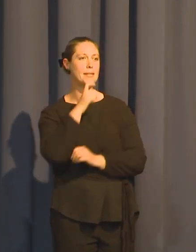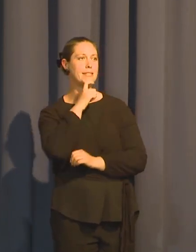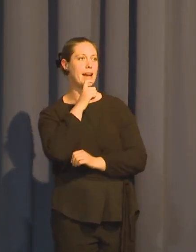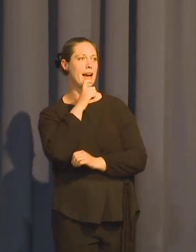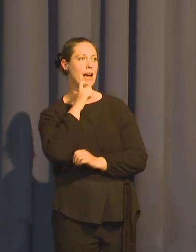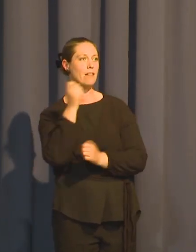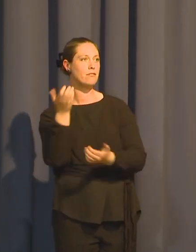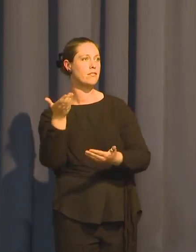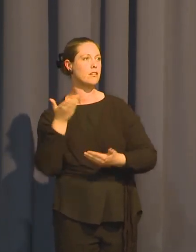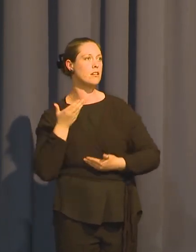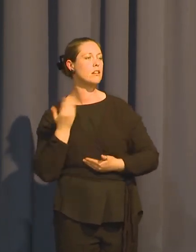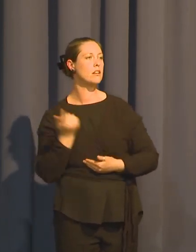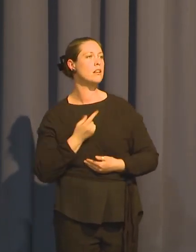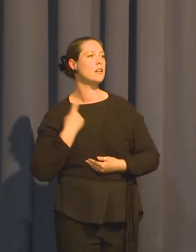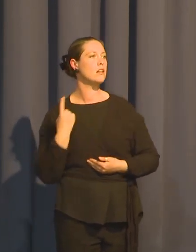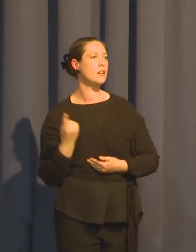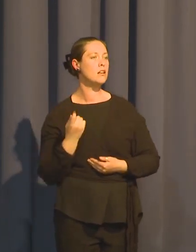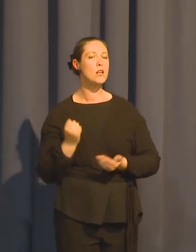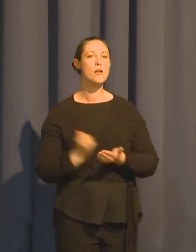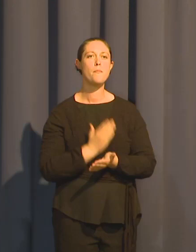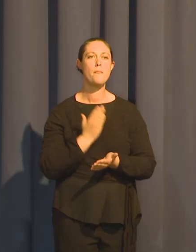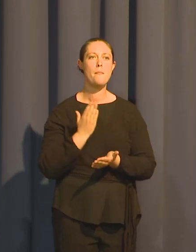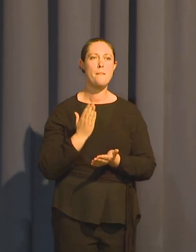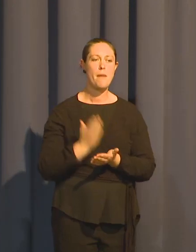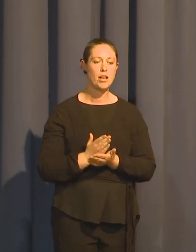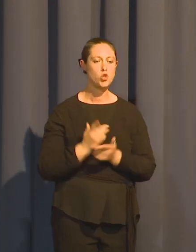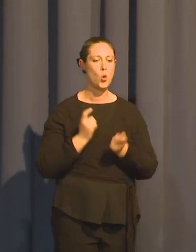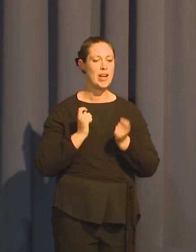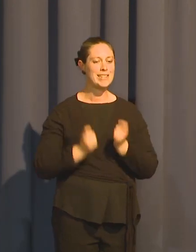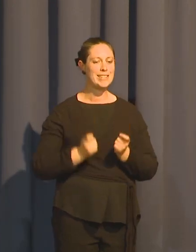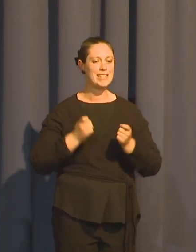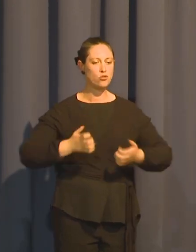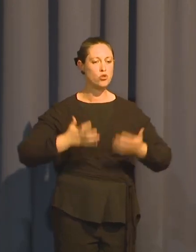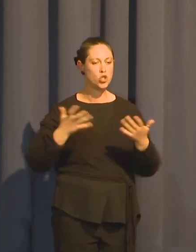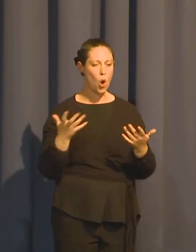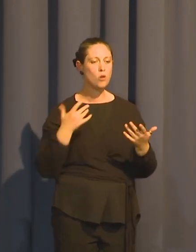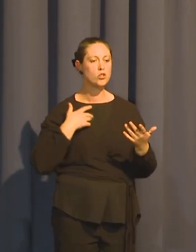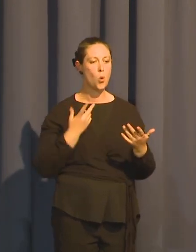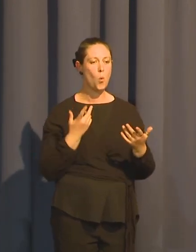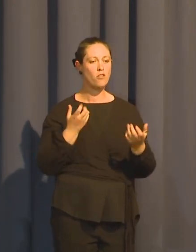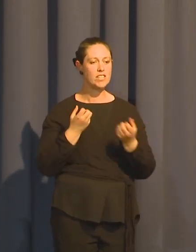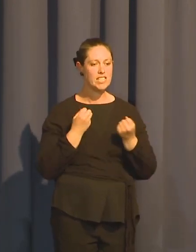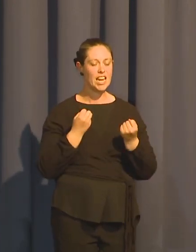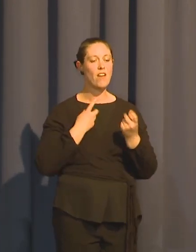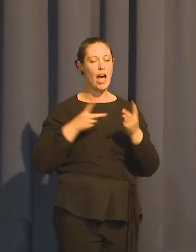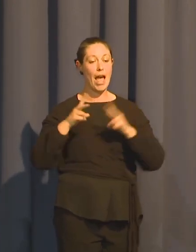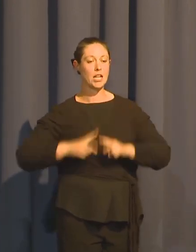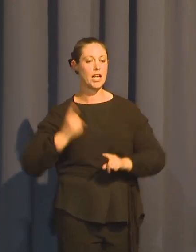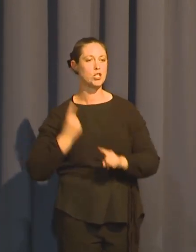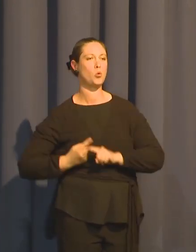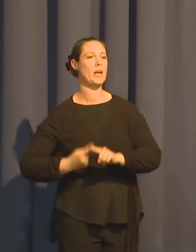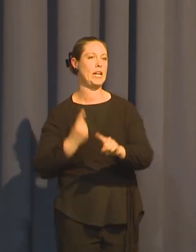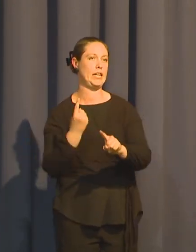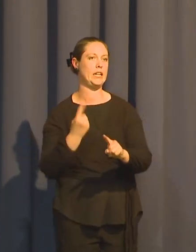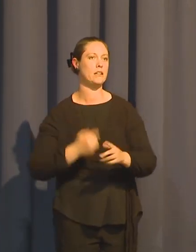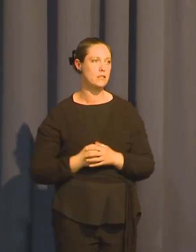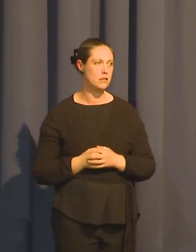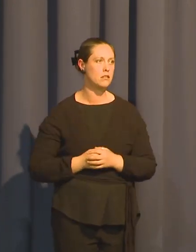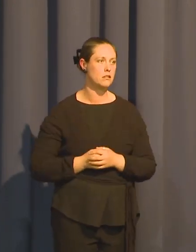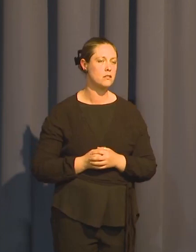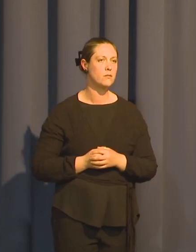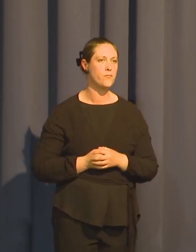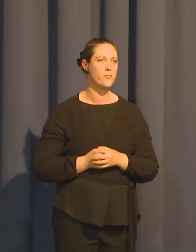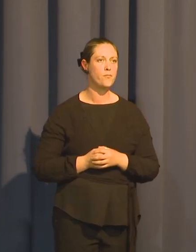to ensure that all of the test results we're seeking are turned around in a really timely fashion.